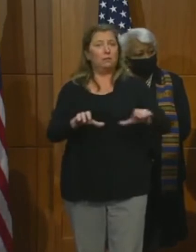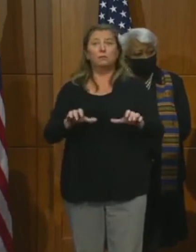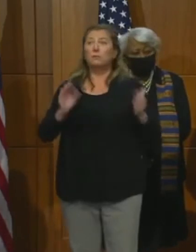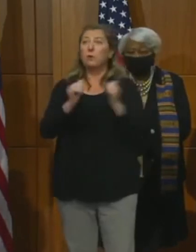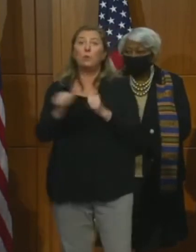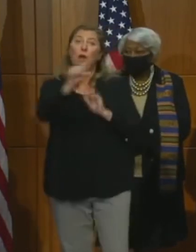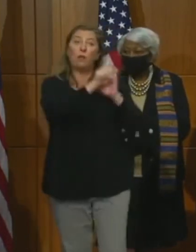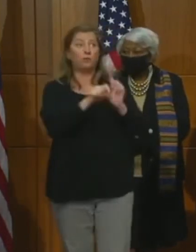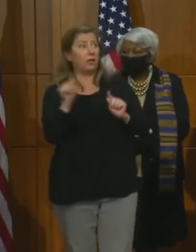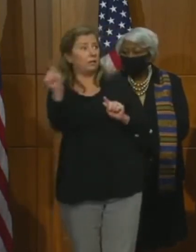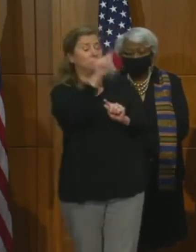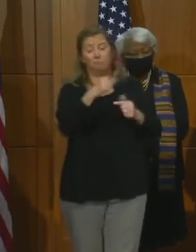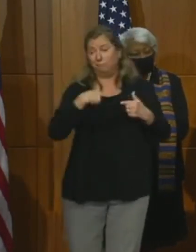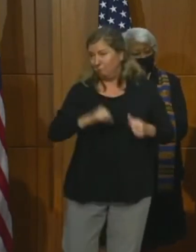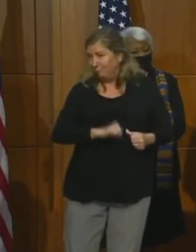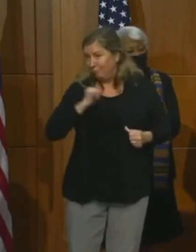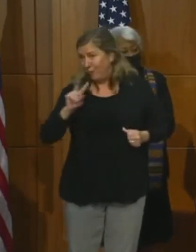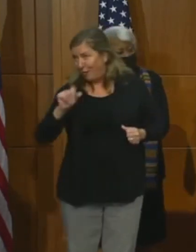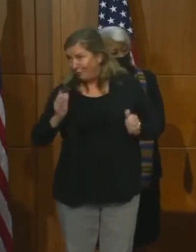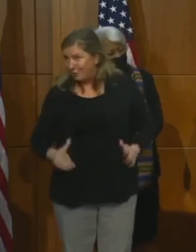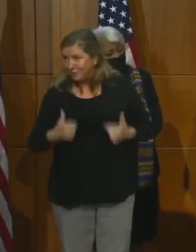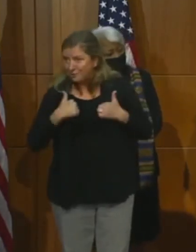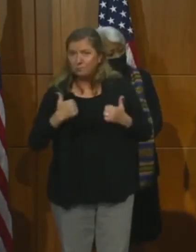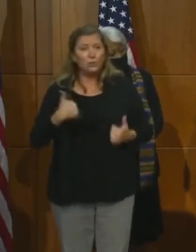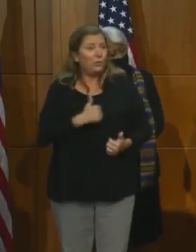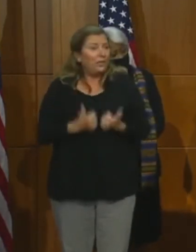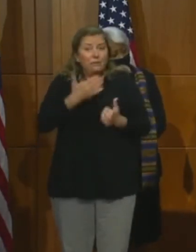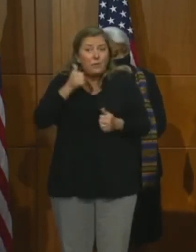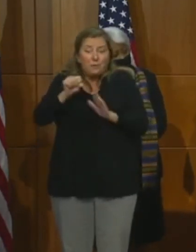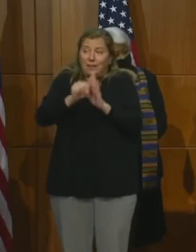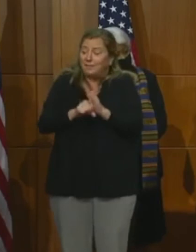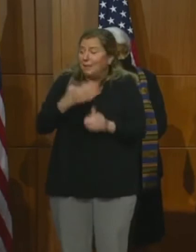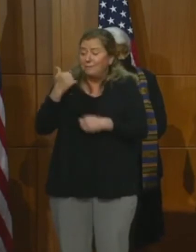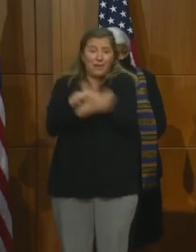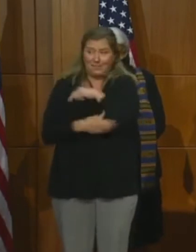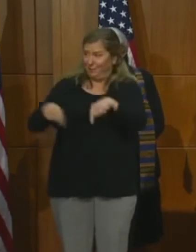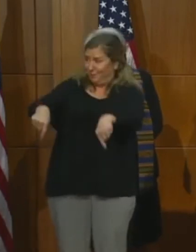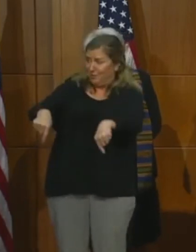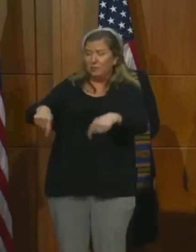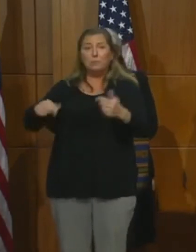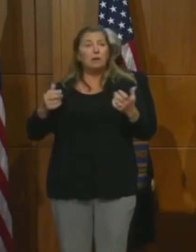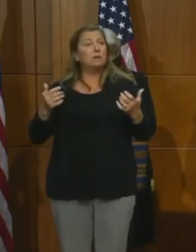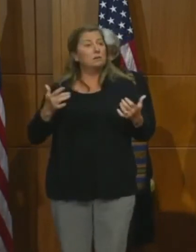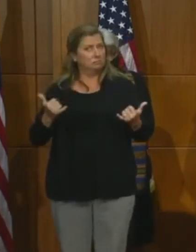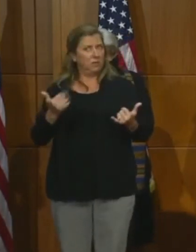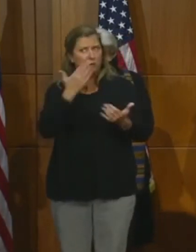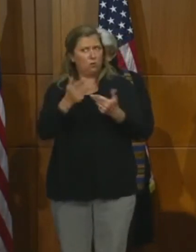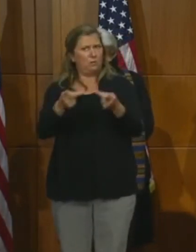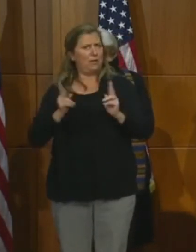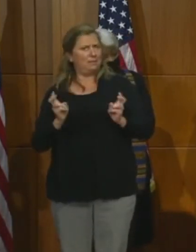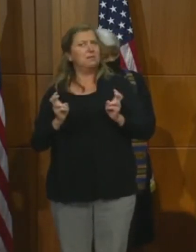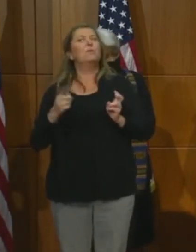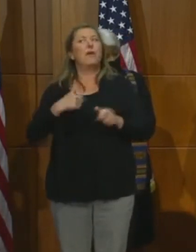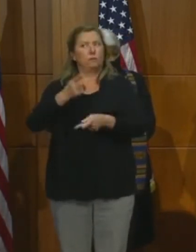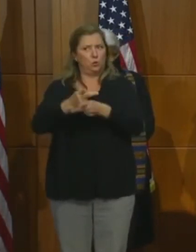and obviously I'm proud to be a Virginian. I think we live in the best state in the best country. We're in a good place right now, but we need to